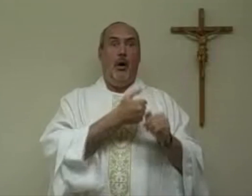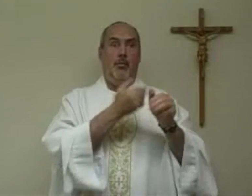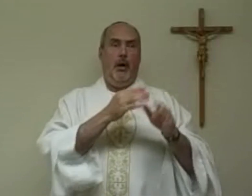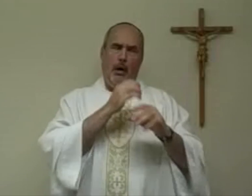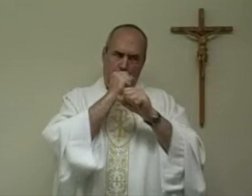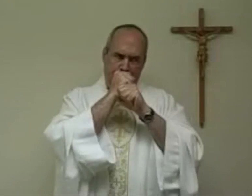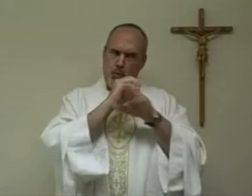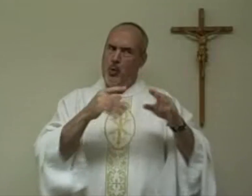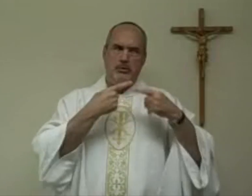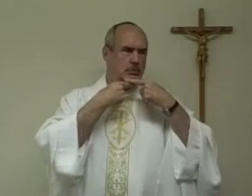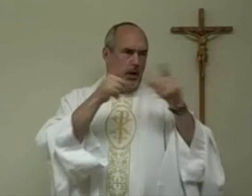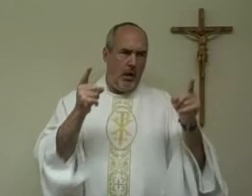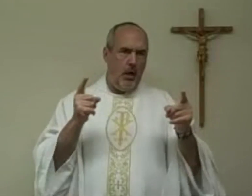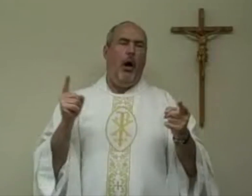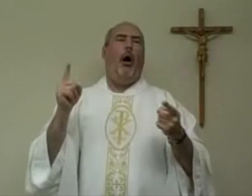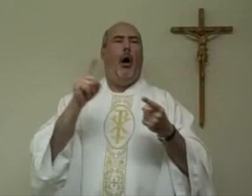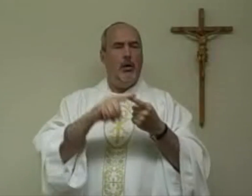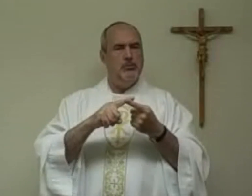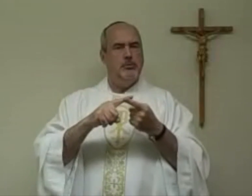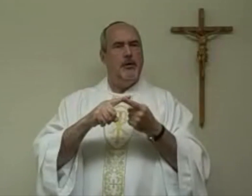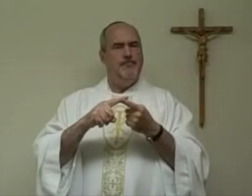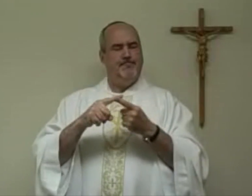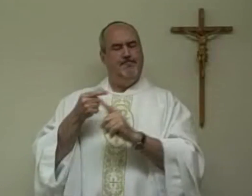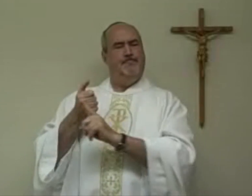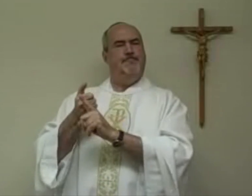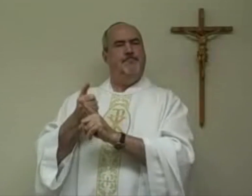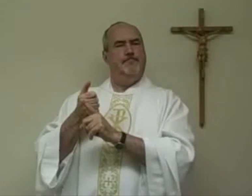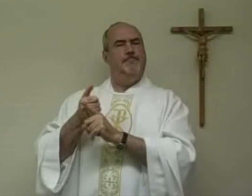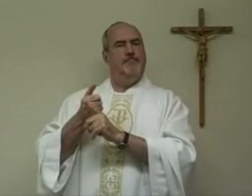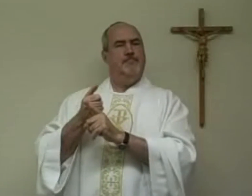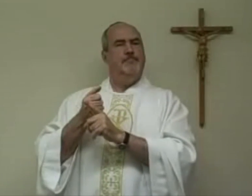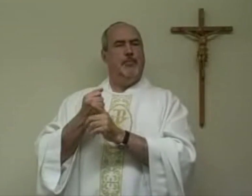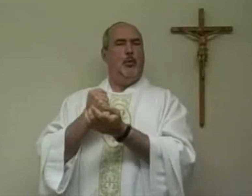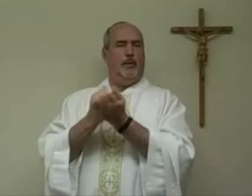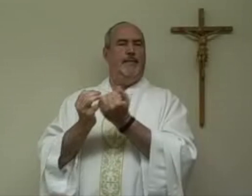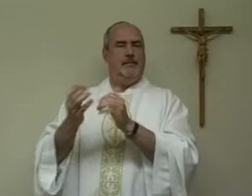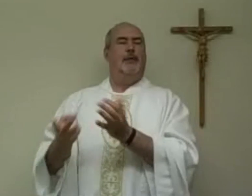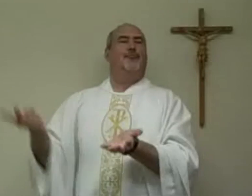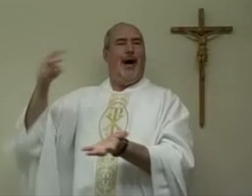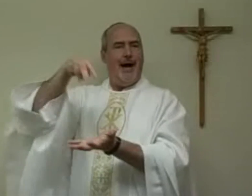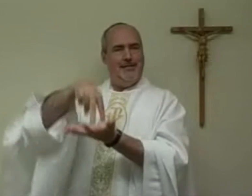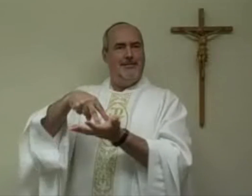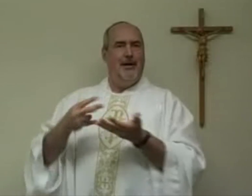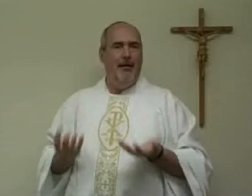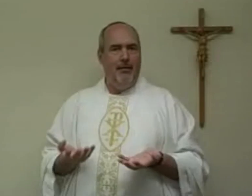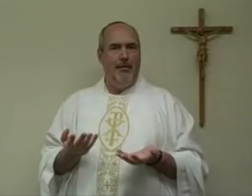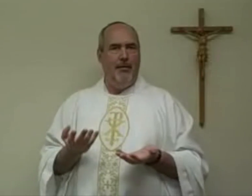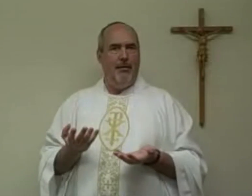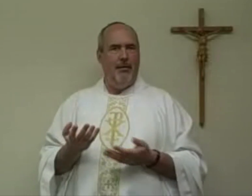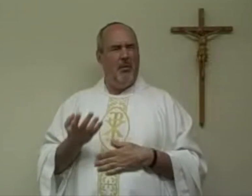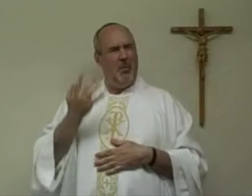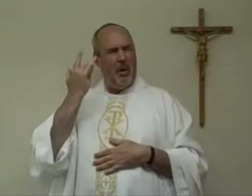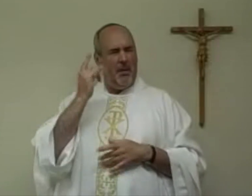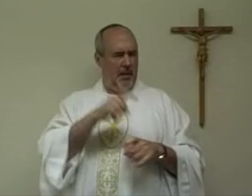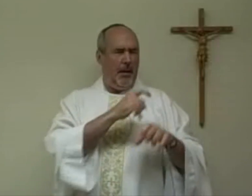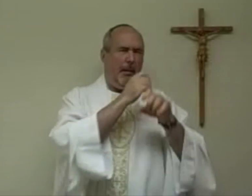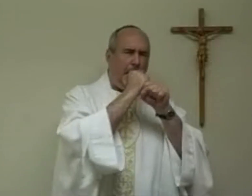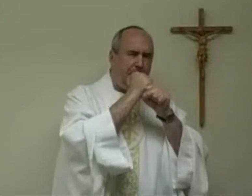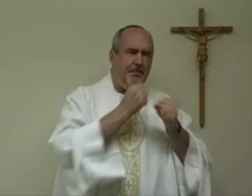Jesus. The fourth thing is that Jesus told the disciples to not speak of this until after He was crucified and